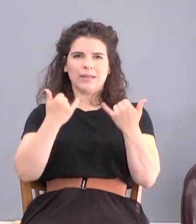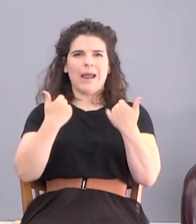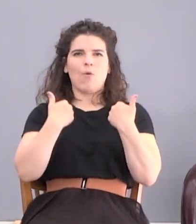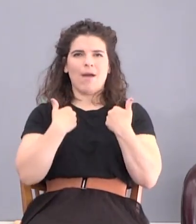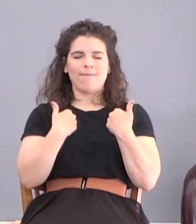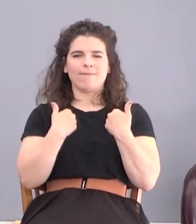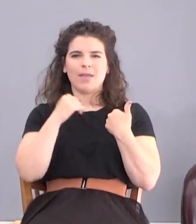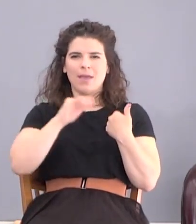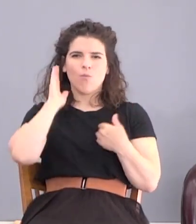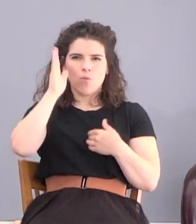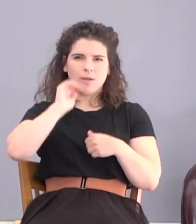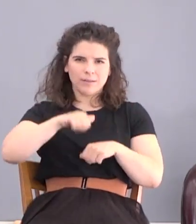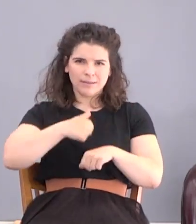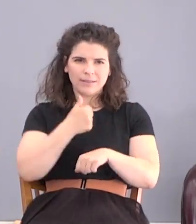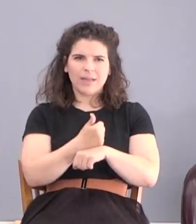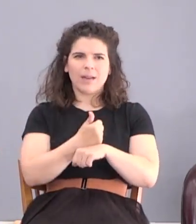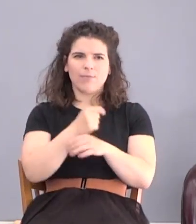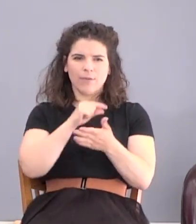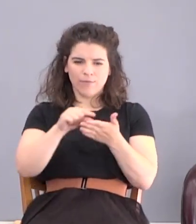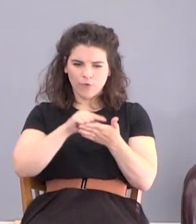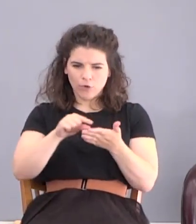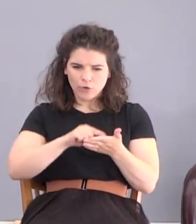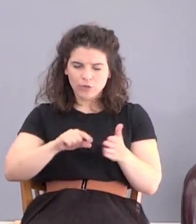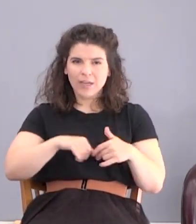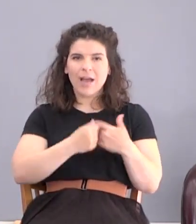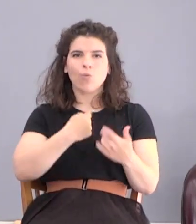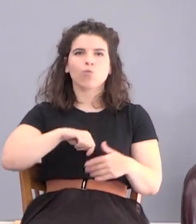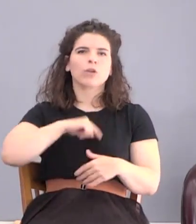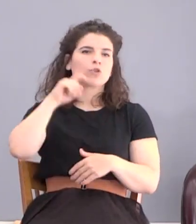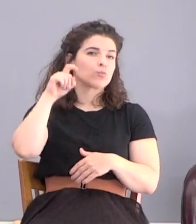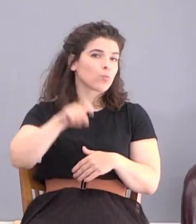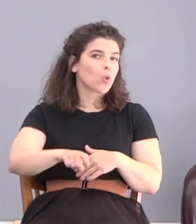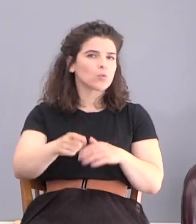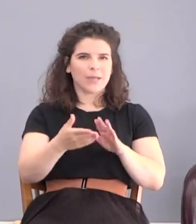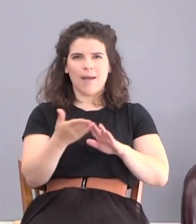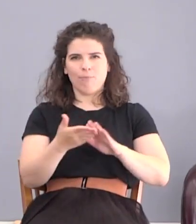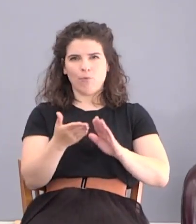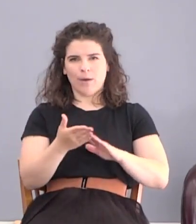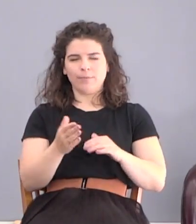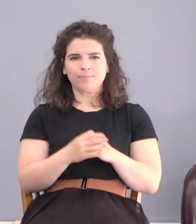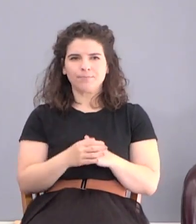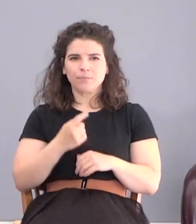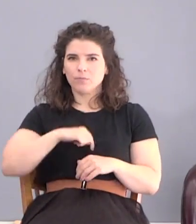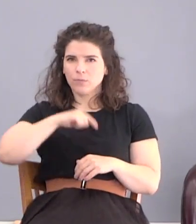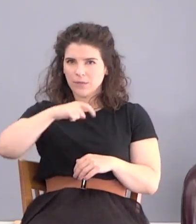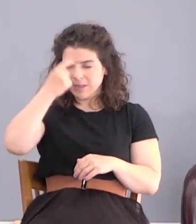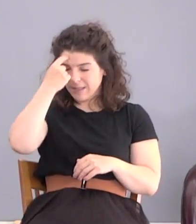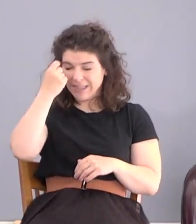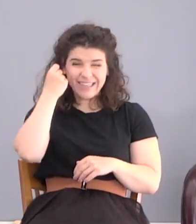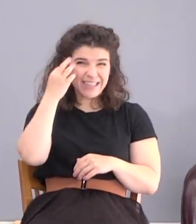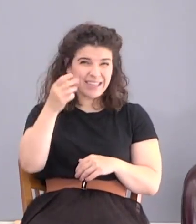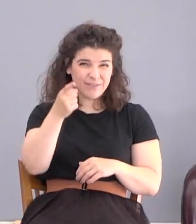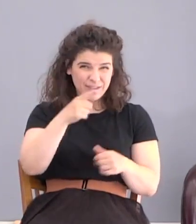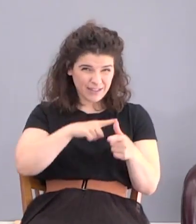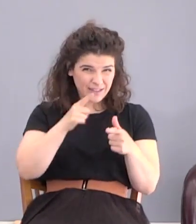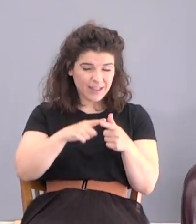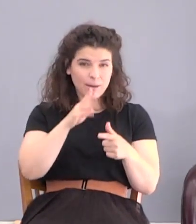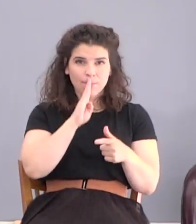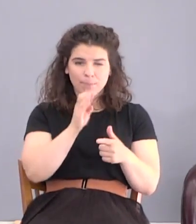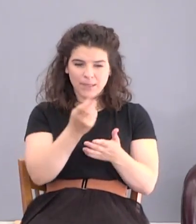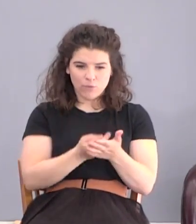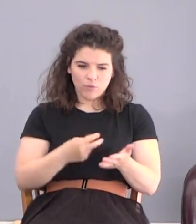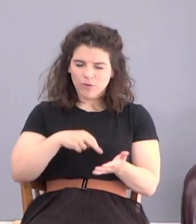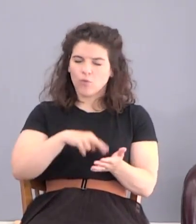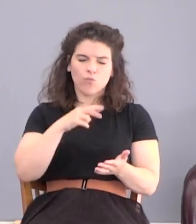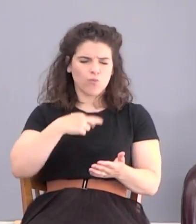up these verses here and how we're supposed to operate. And so we need to think, when it says, if ye be risen, we are risen. It's